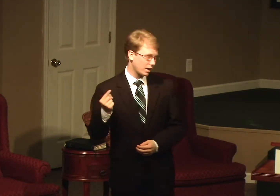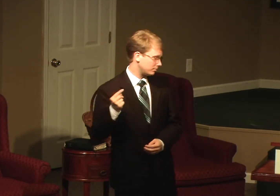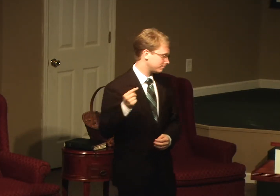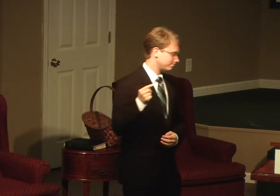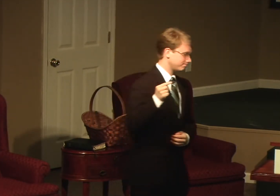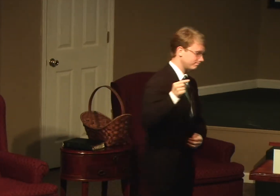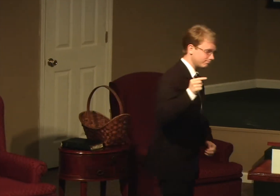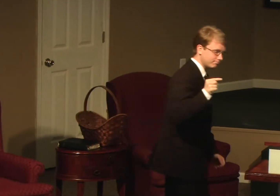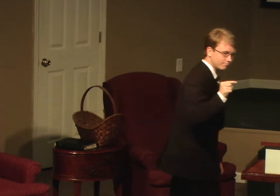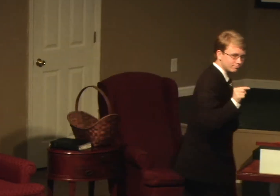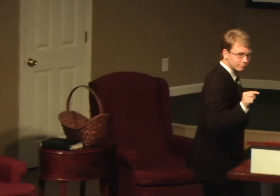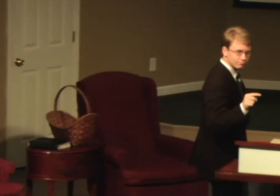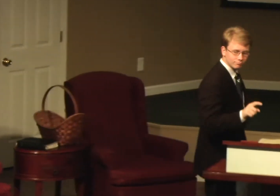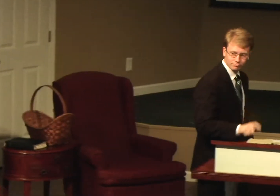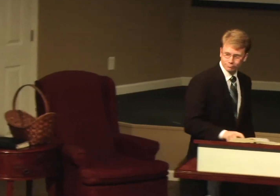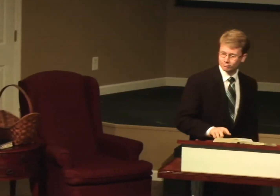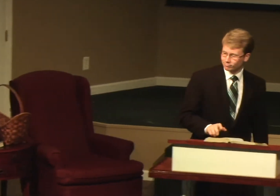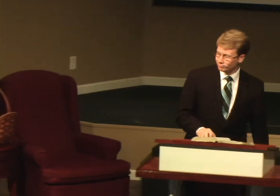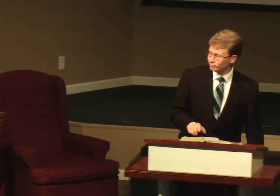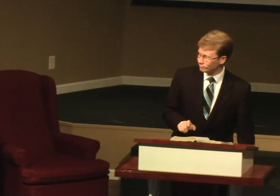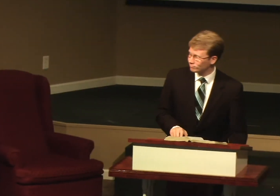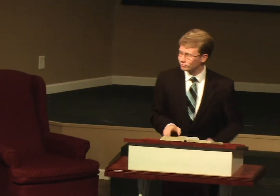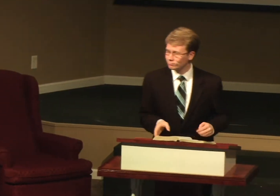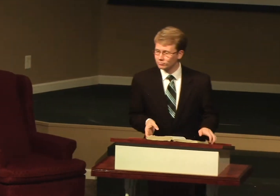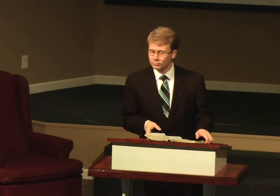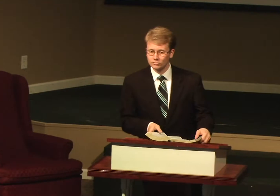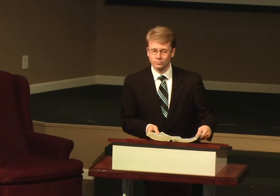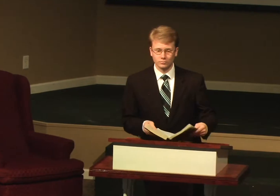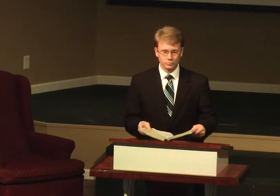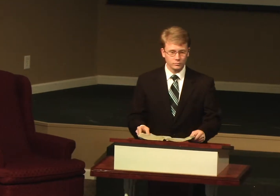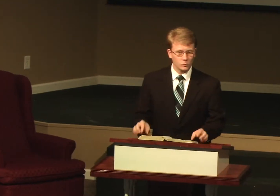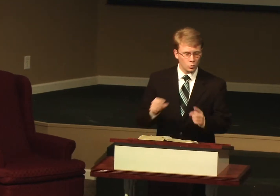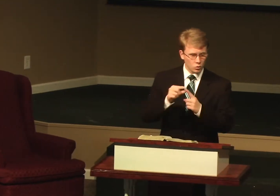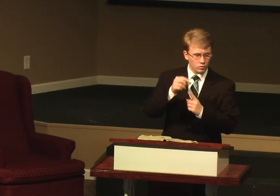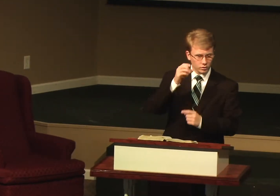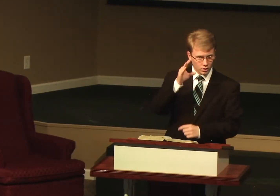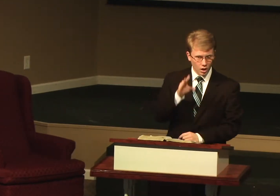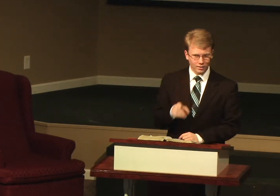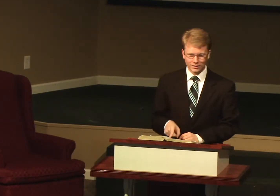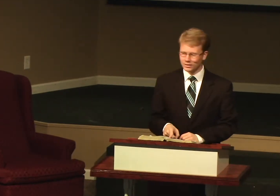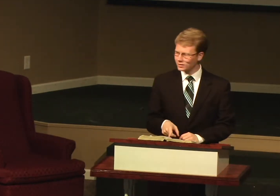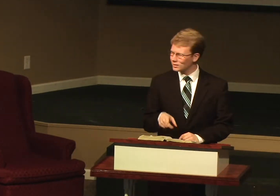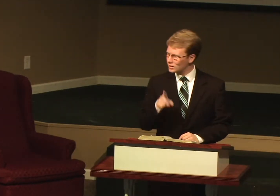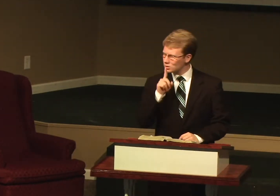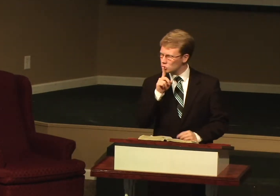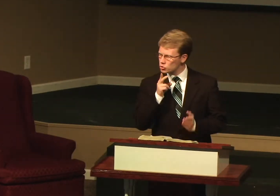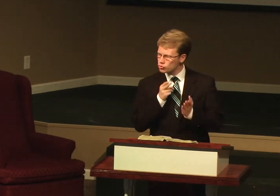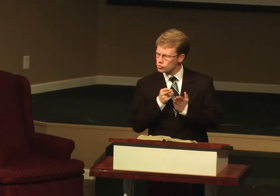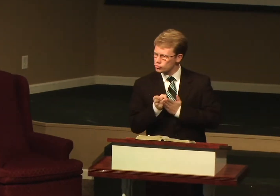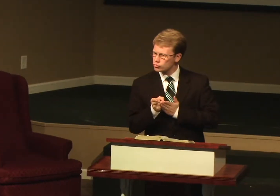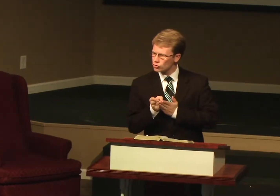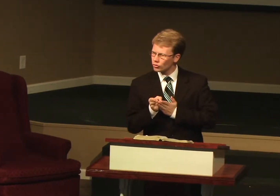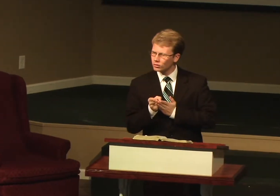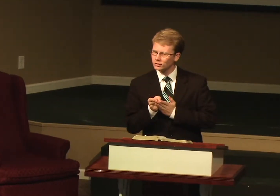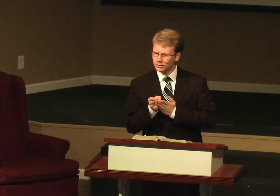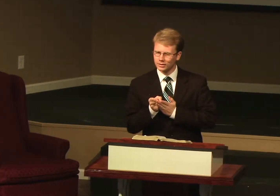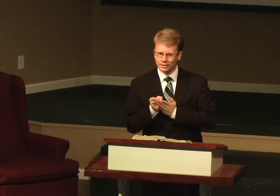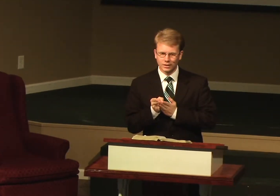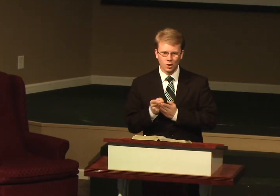what is truth. So often we have to take them back to the Word of God. Take them right back there. This is